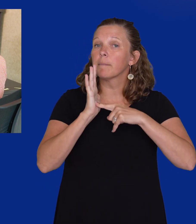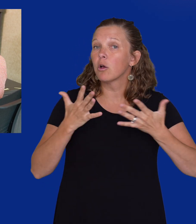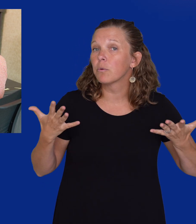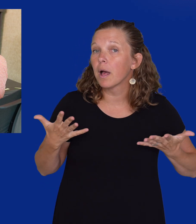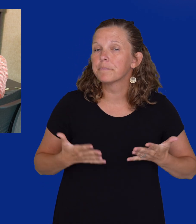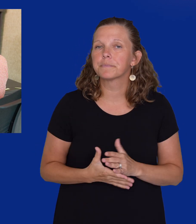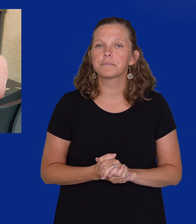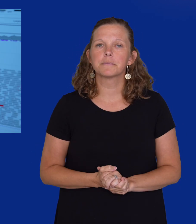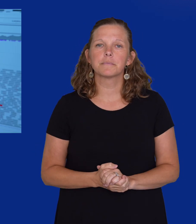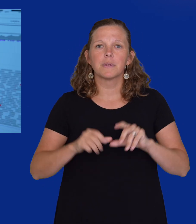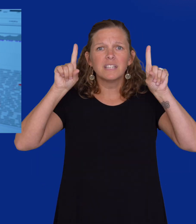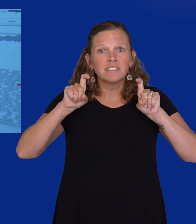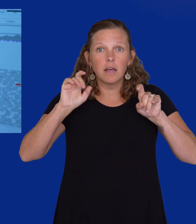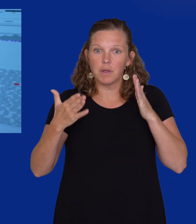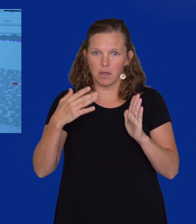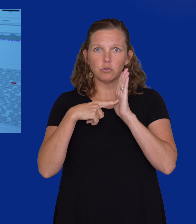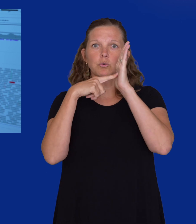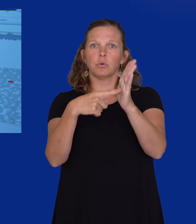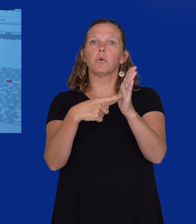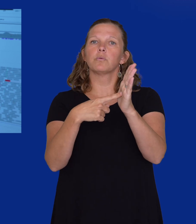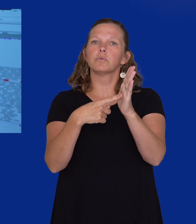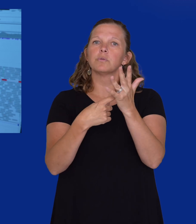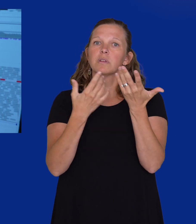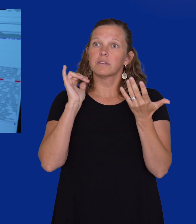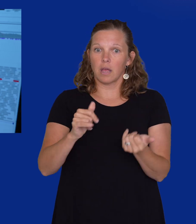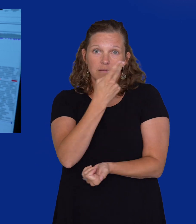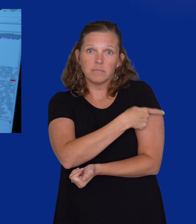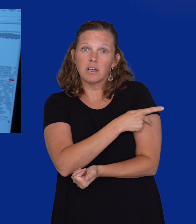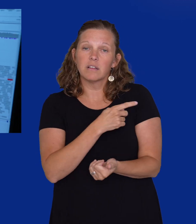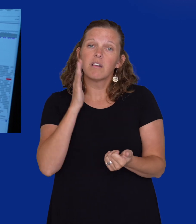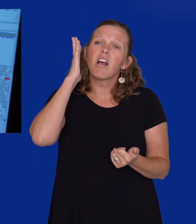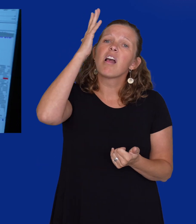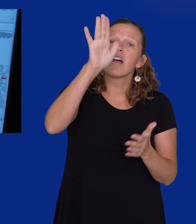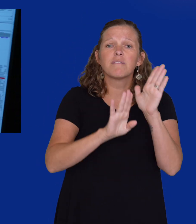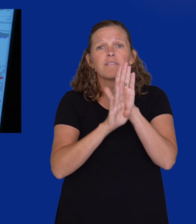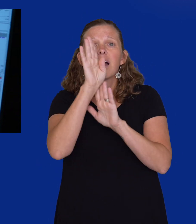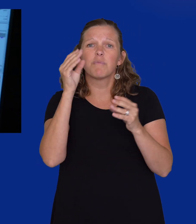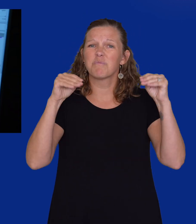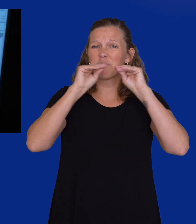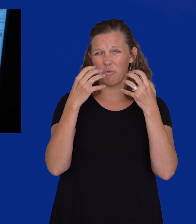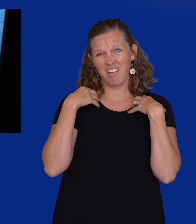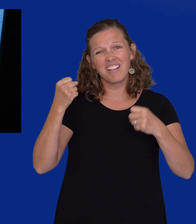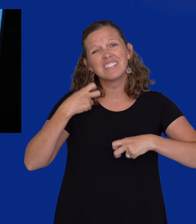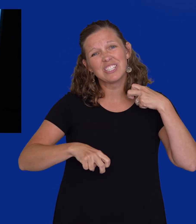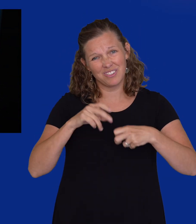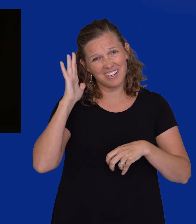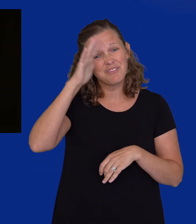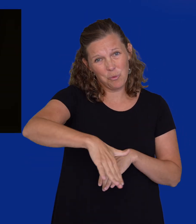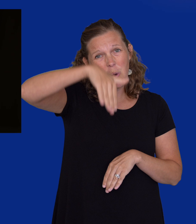For example, the test may reveal that a patient may develop additional health problems in the